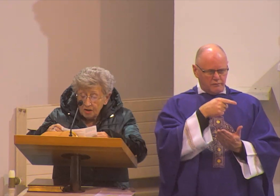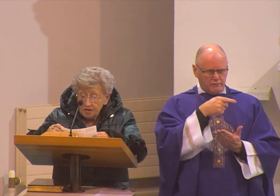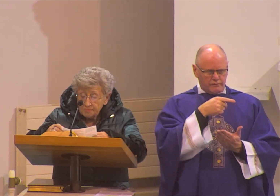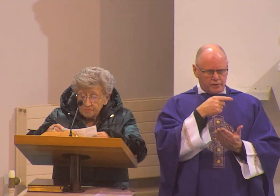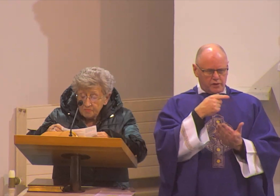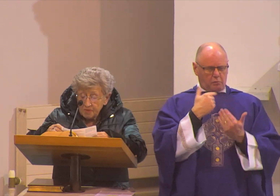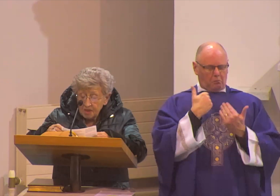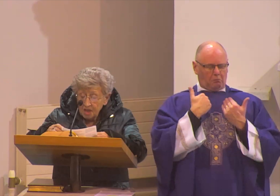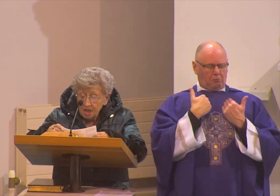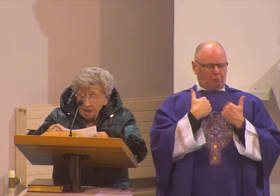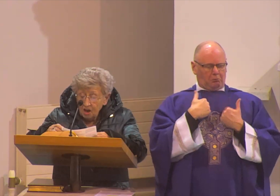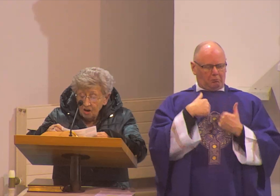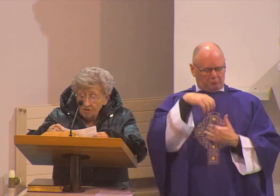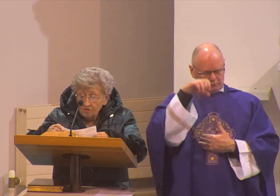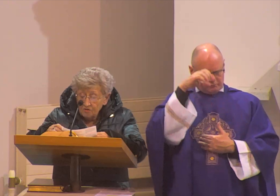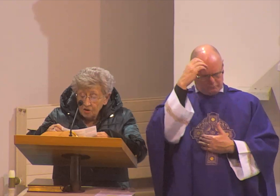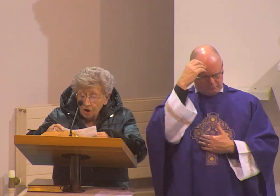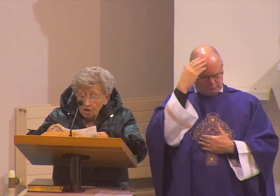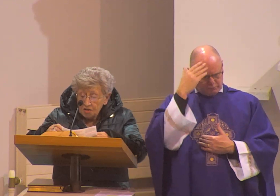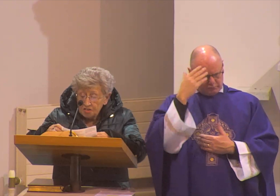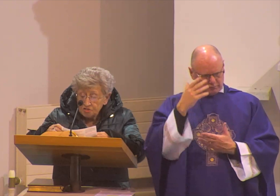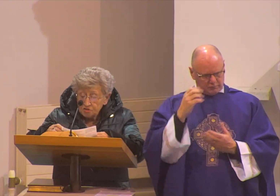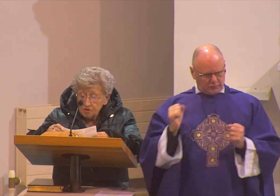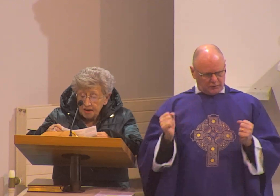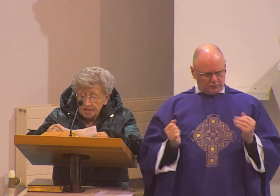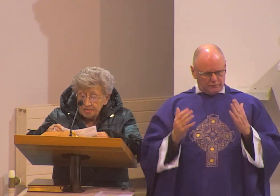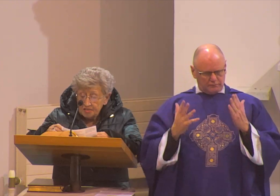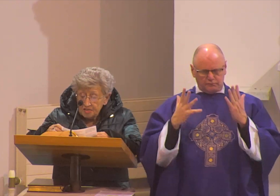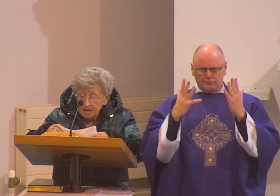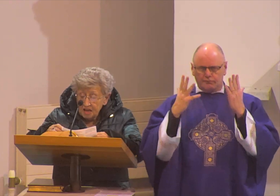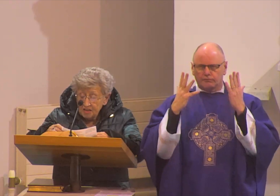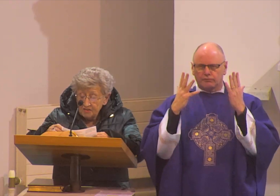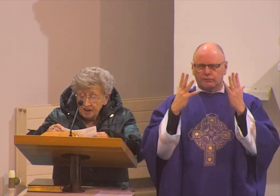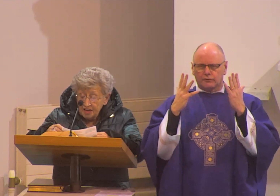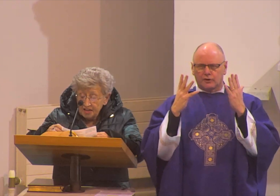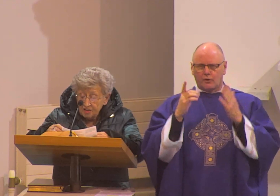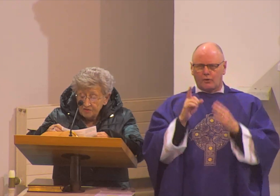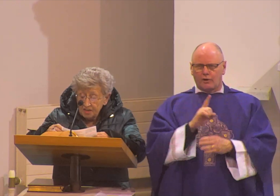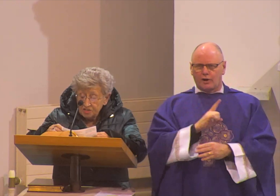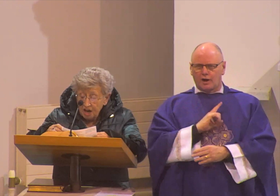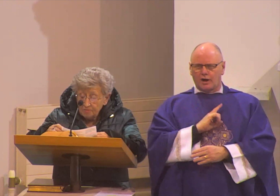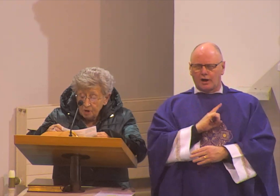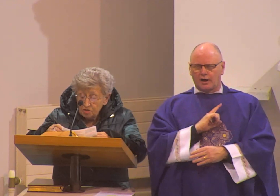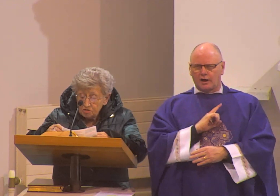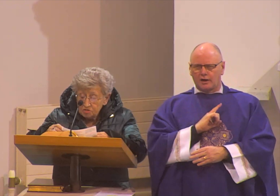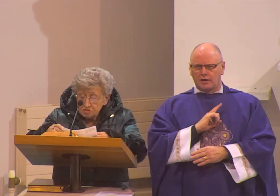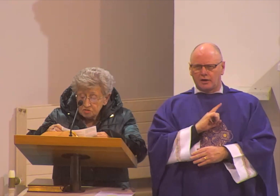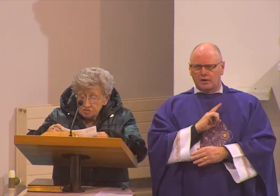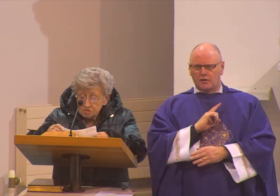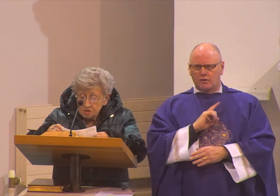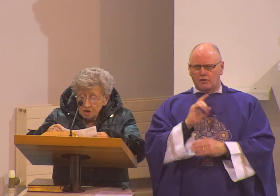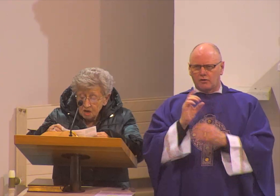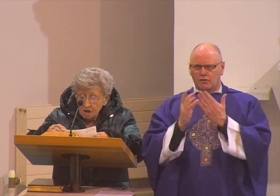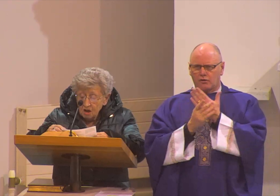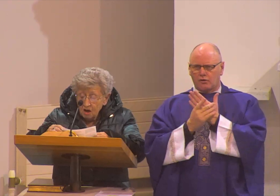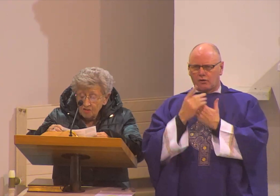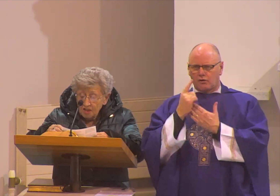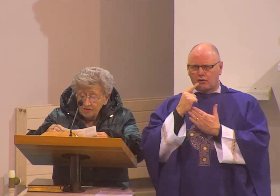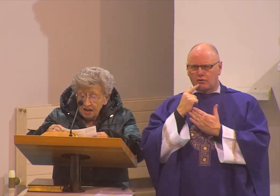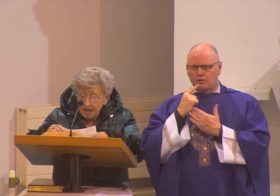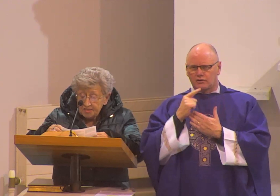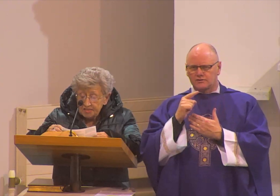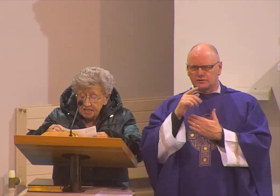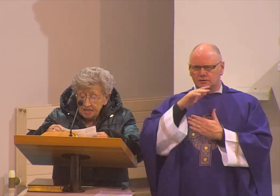glory. For God has decreed the flattening of each high mountain, of